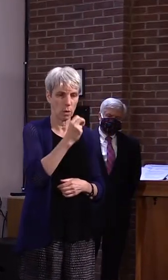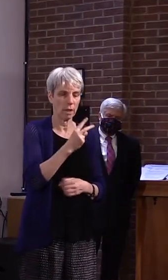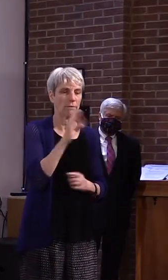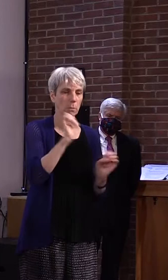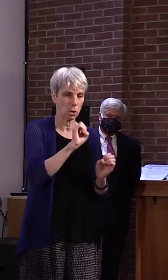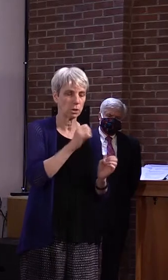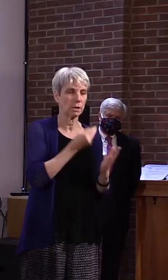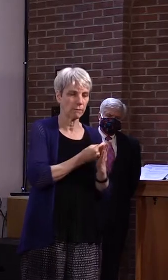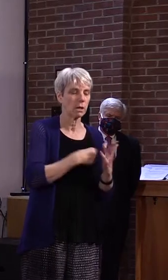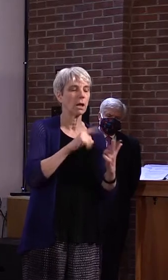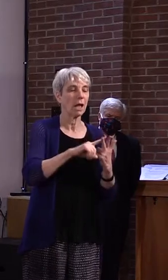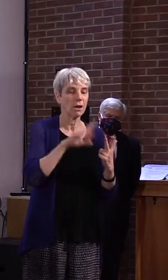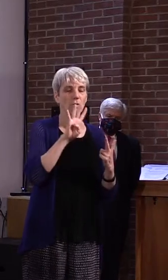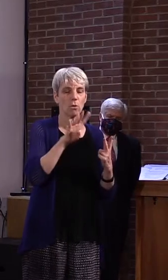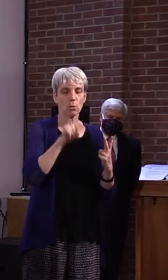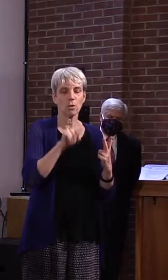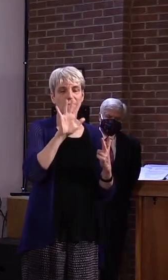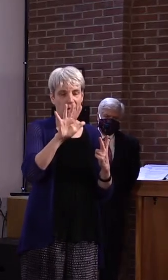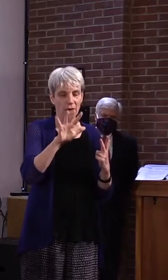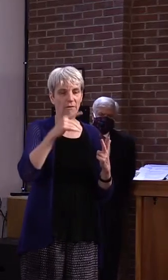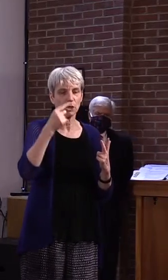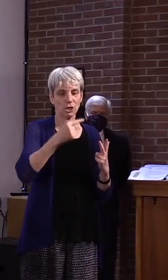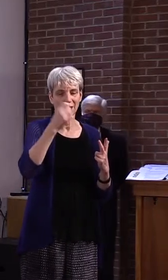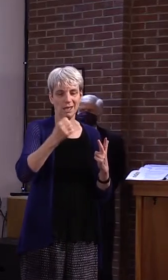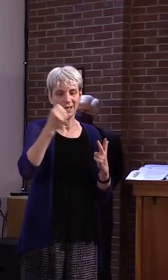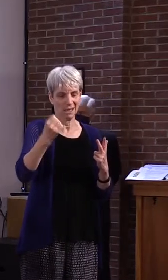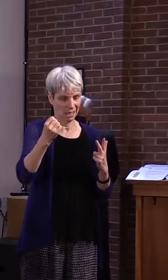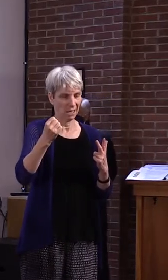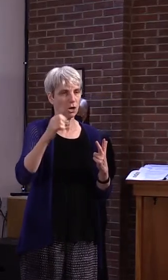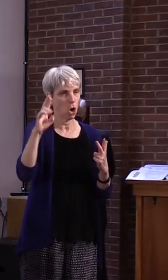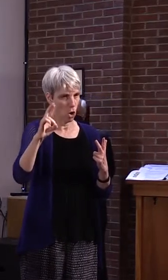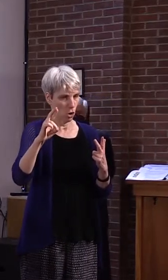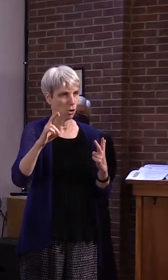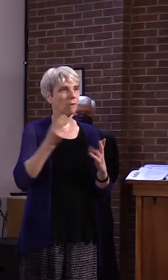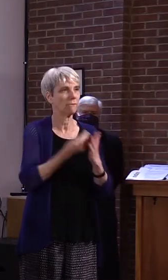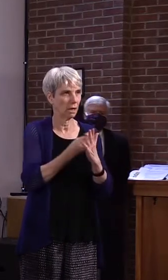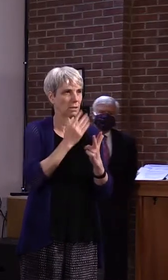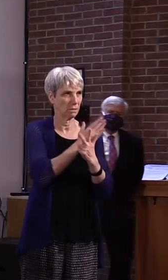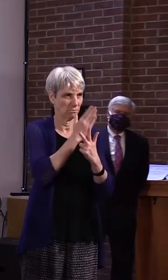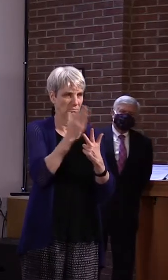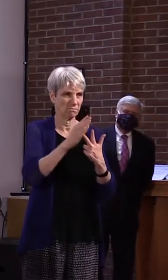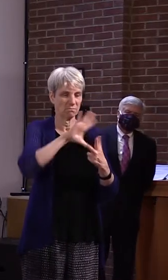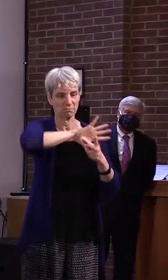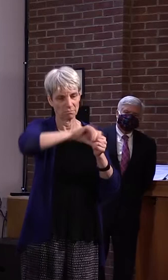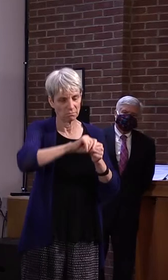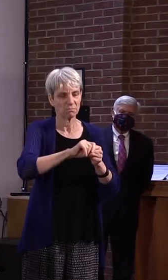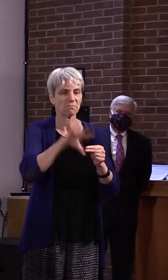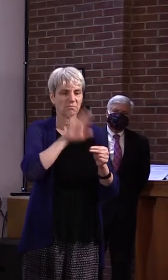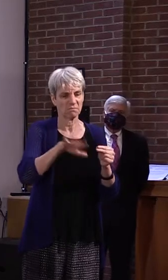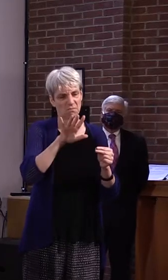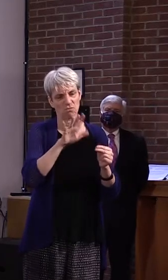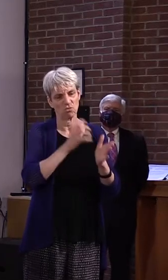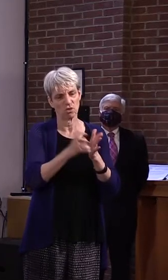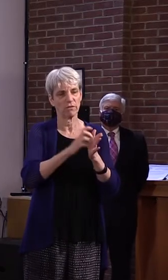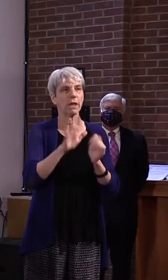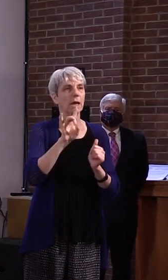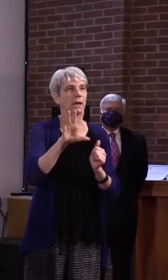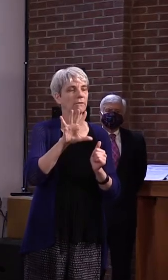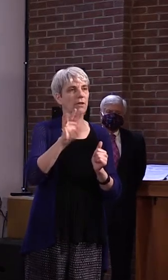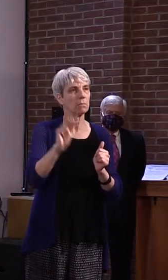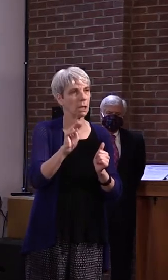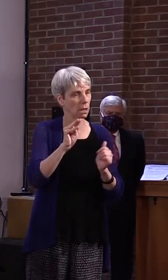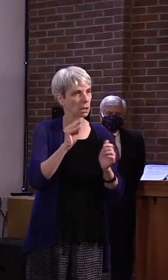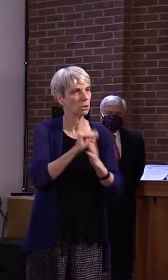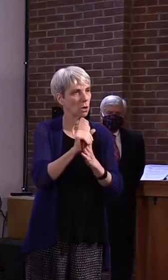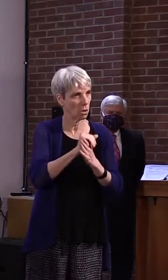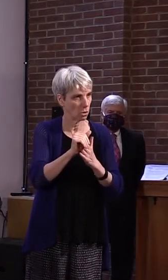additional $4.5 million in GEER funds. So we're looking at roughly $85 million that